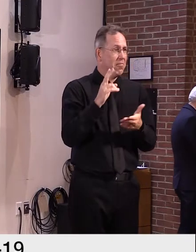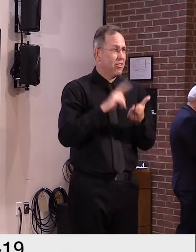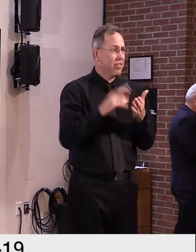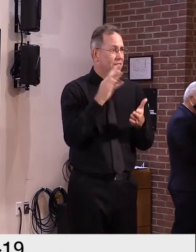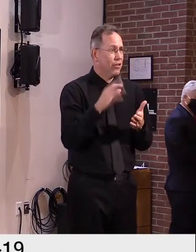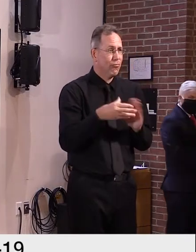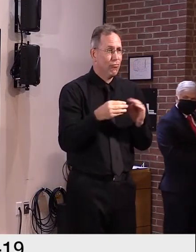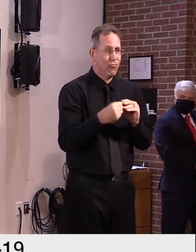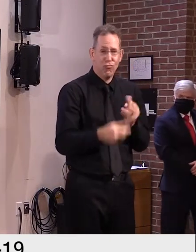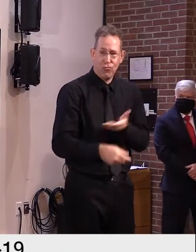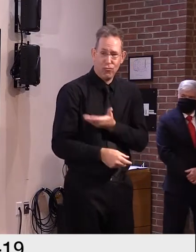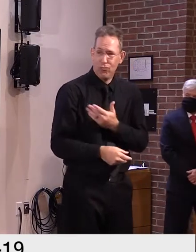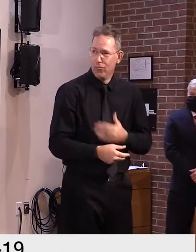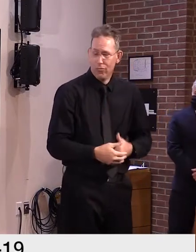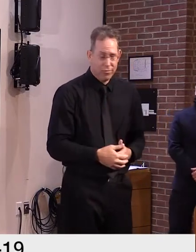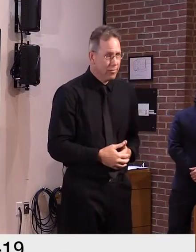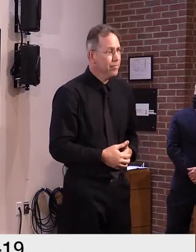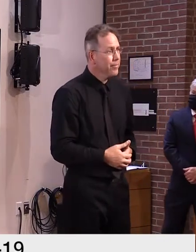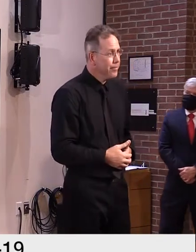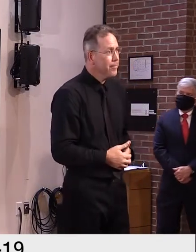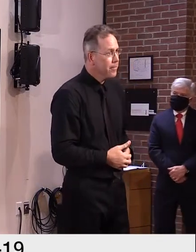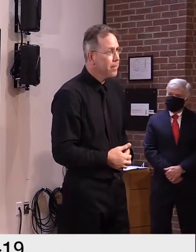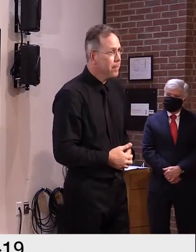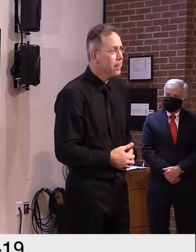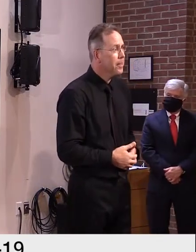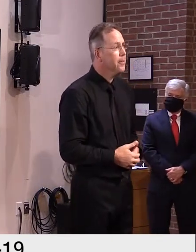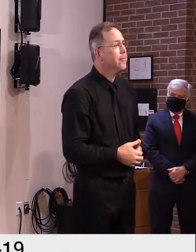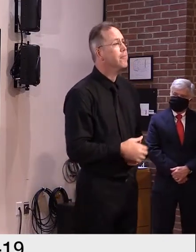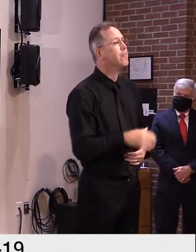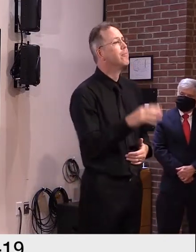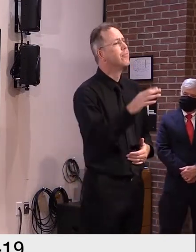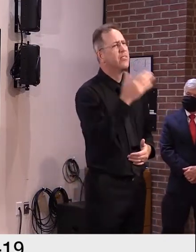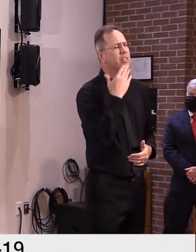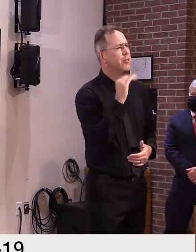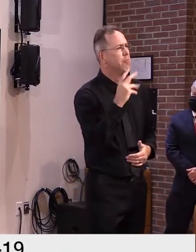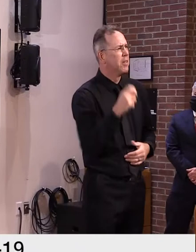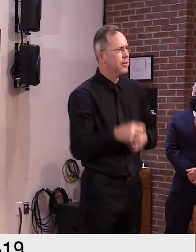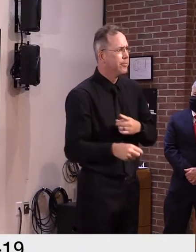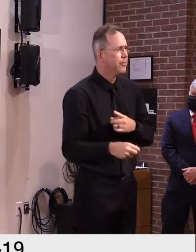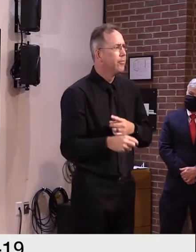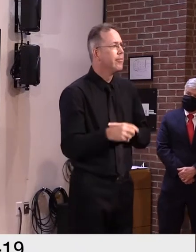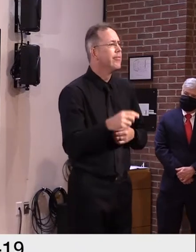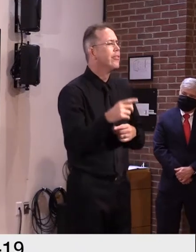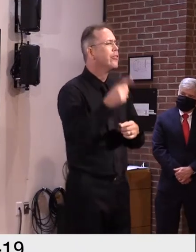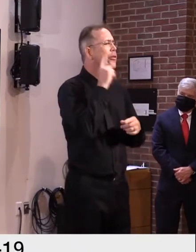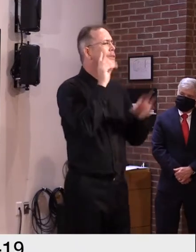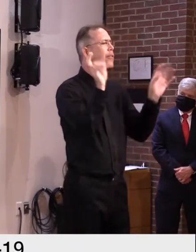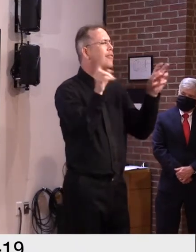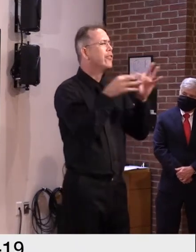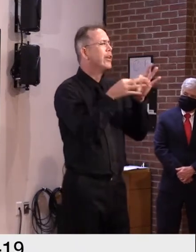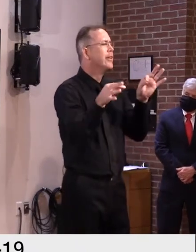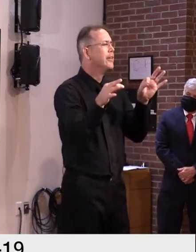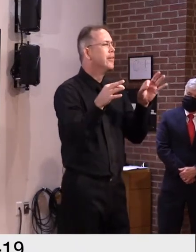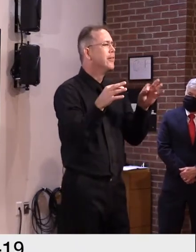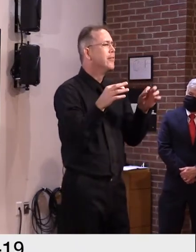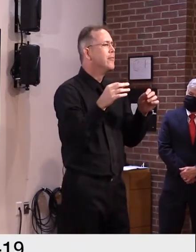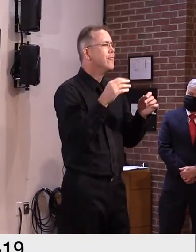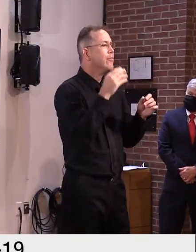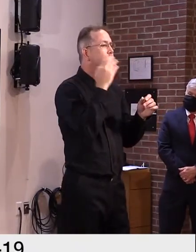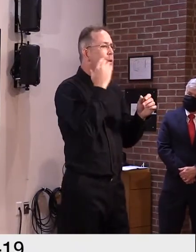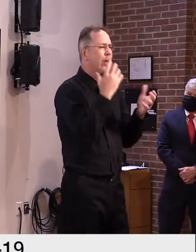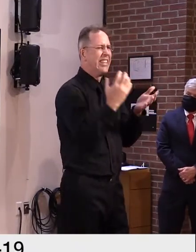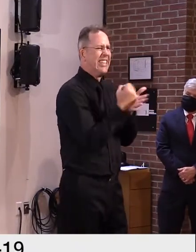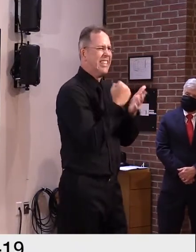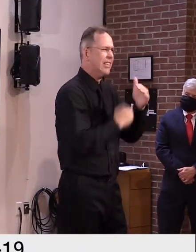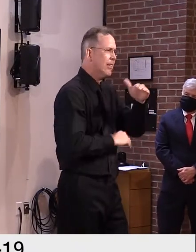Okay. Thanks, Mike. No, the phrase I was using referred to maximizing in-person instruction while the conditions remain